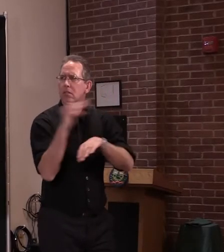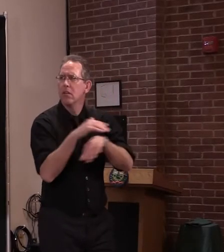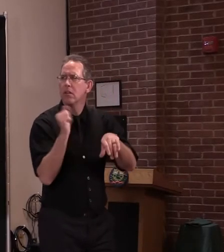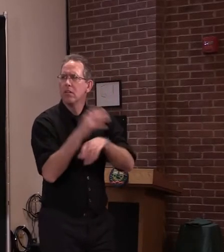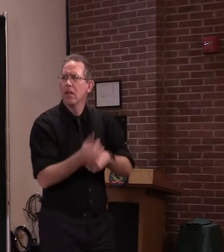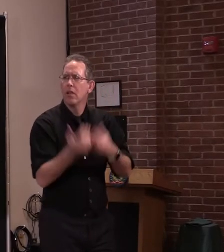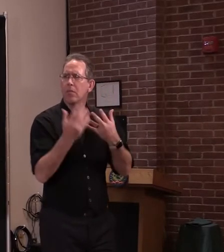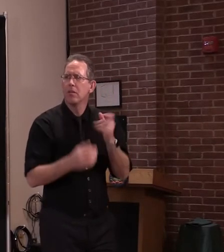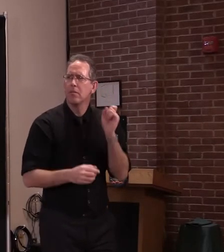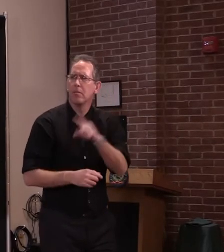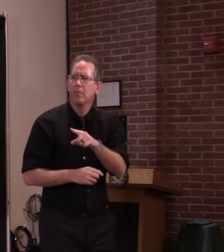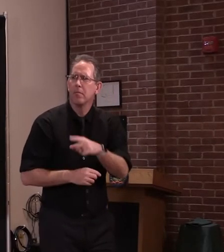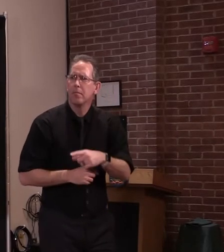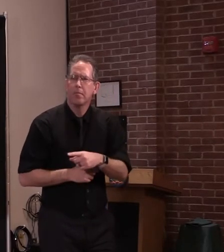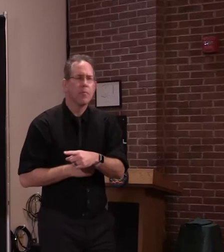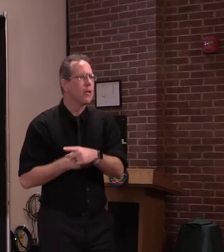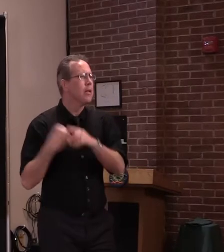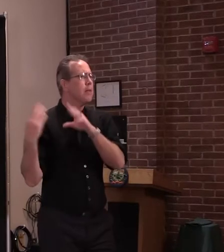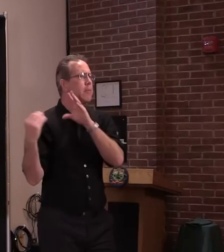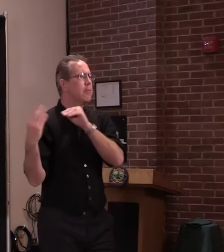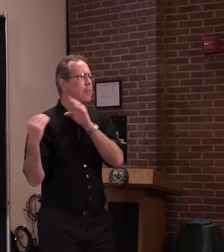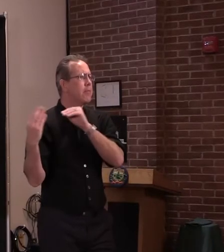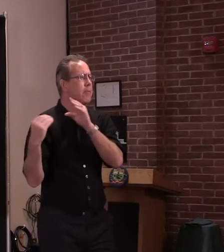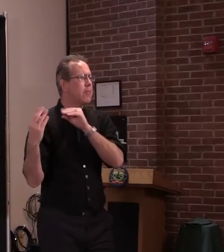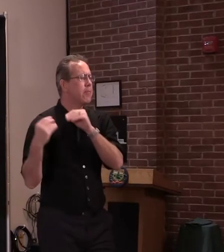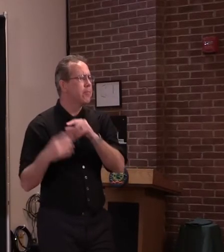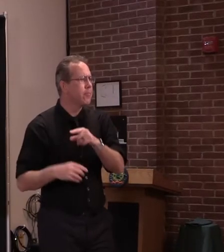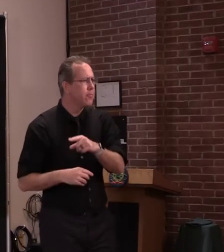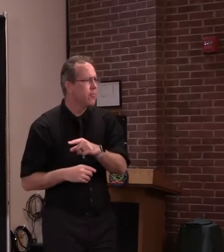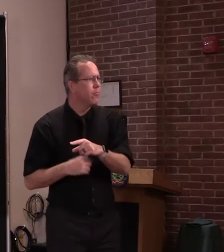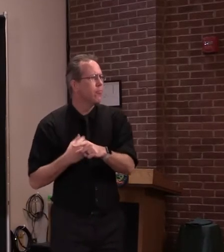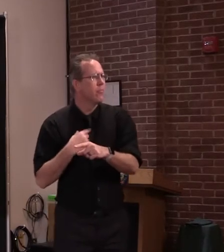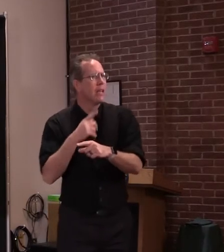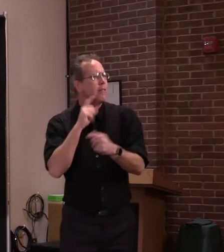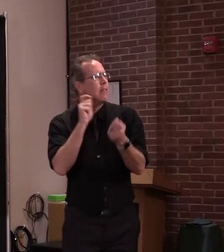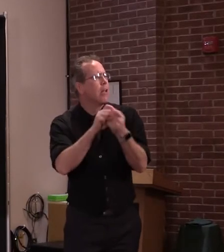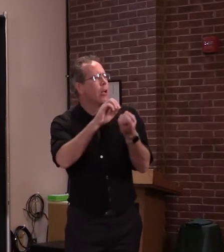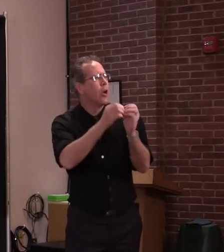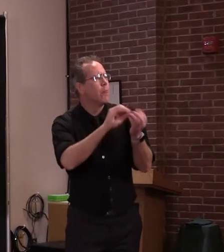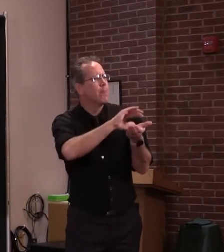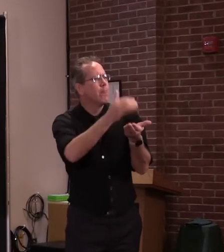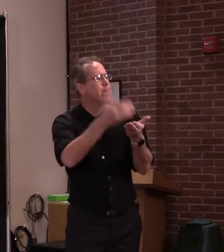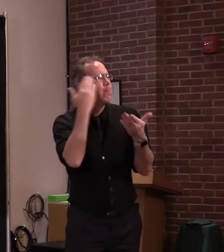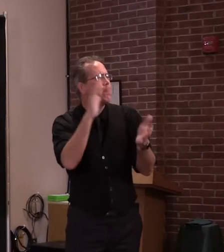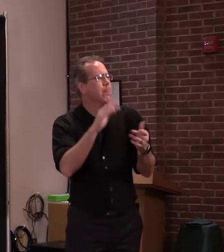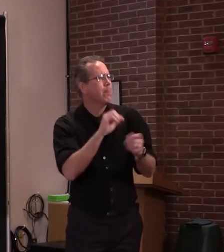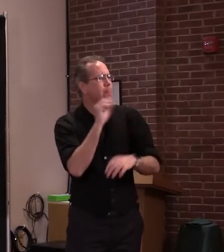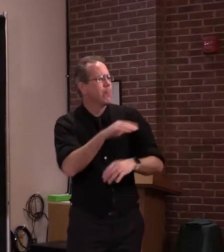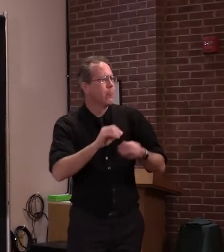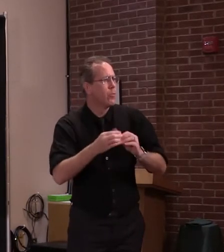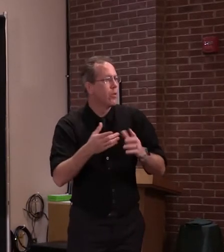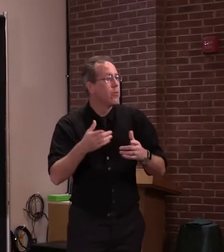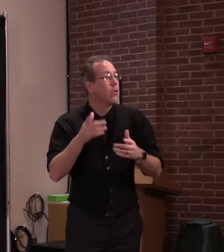many are going out this week? We're still working on that number. It depends on how many are ordered by the schools